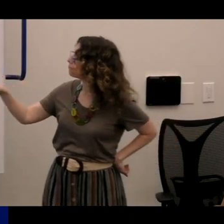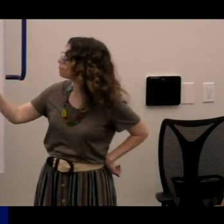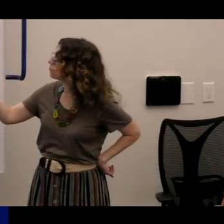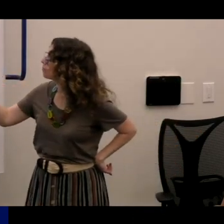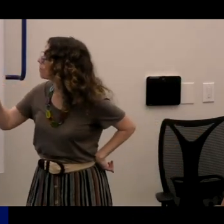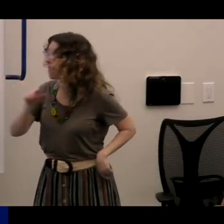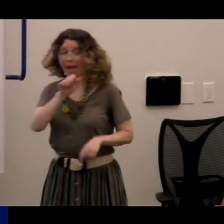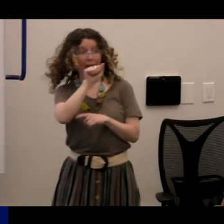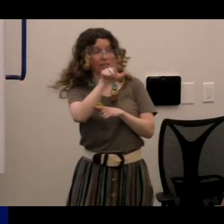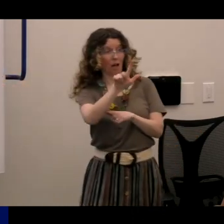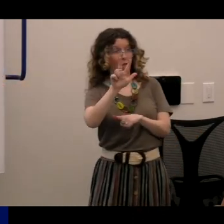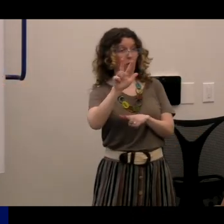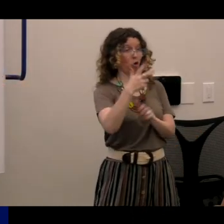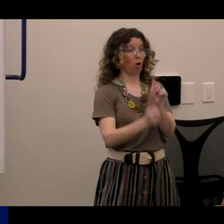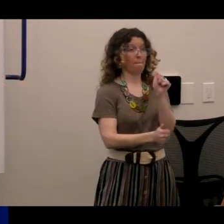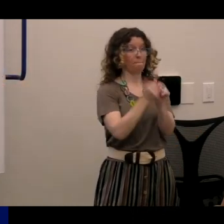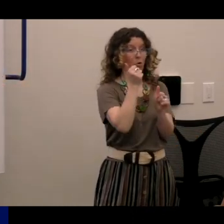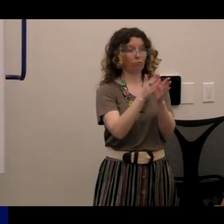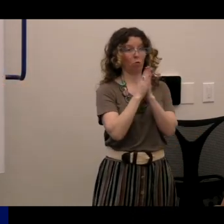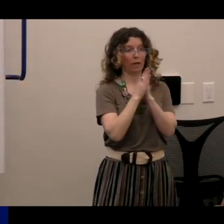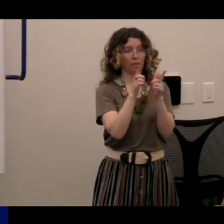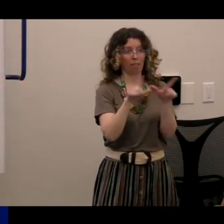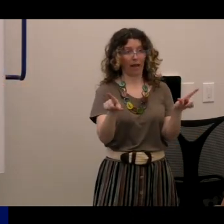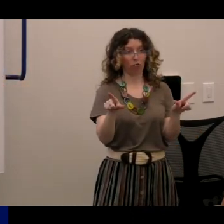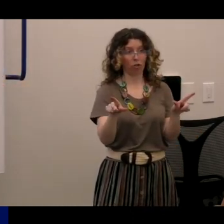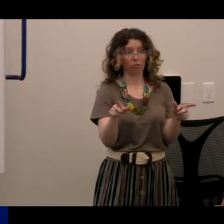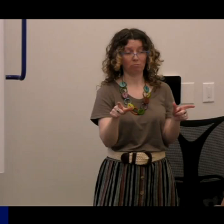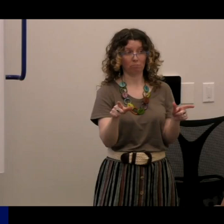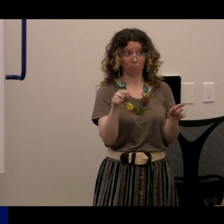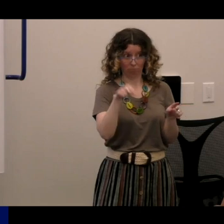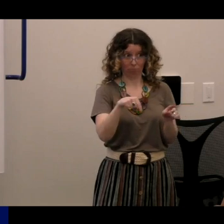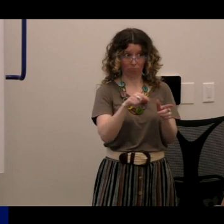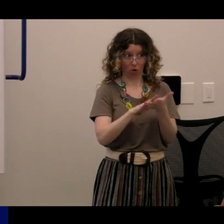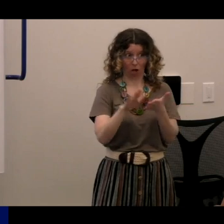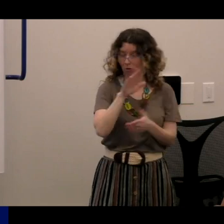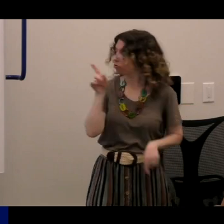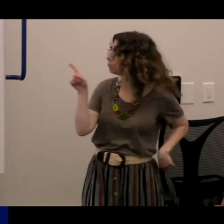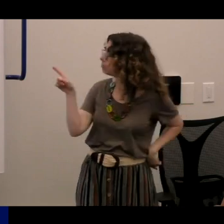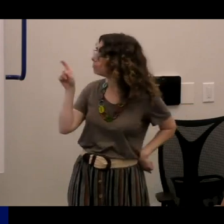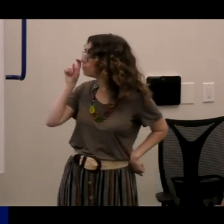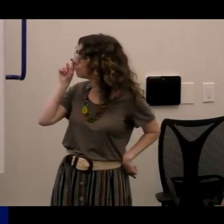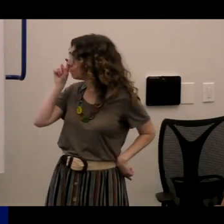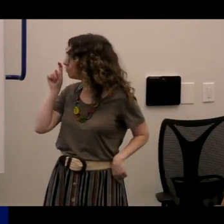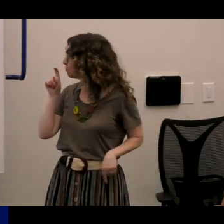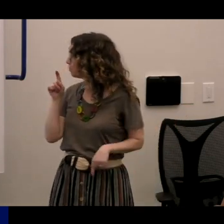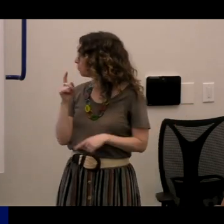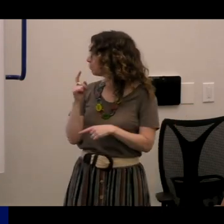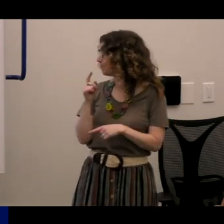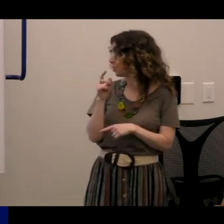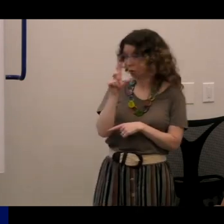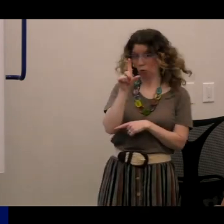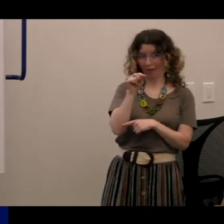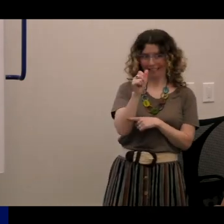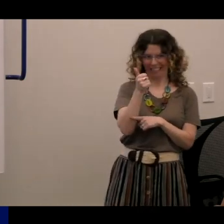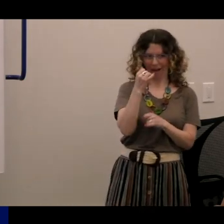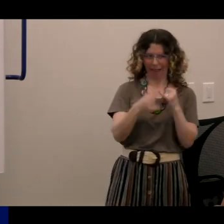with hearing individuals taking ASL classes, those numbers are skyrocketing. It's the third most popular language after Spanish and French.